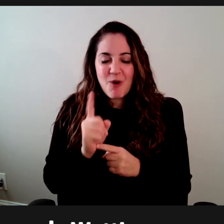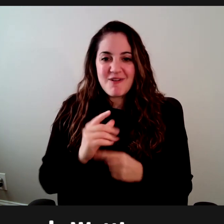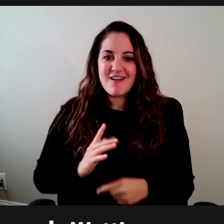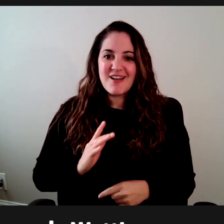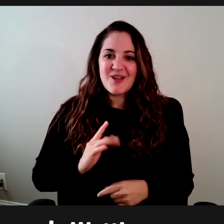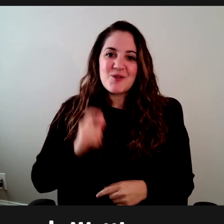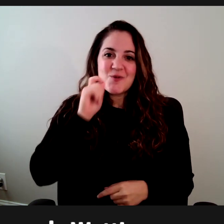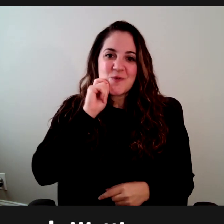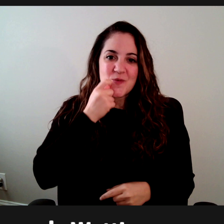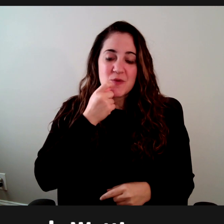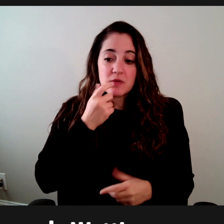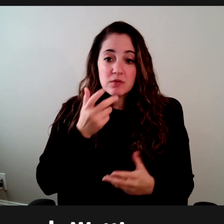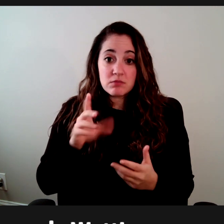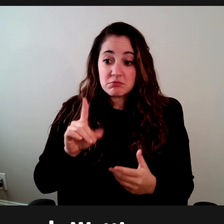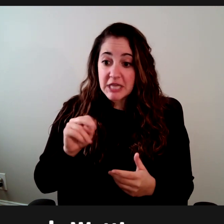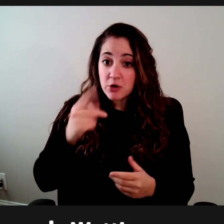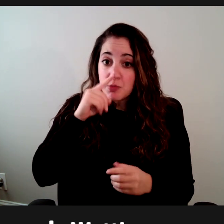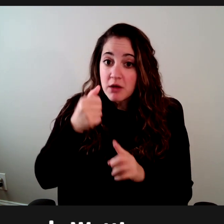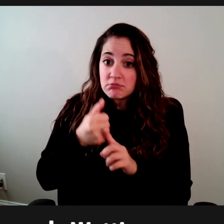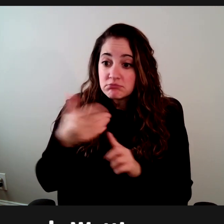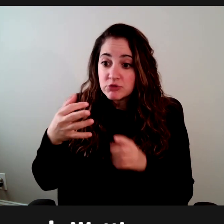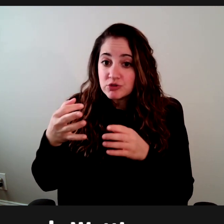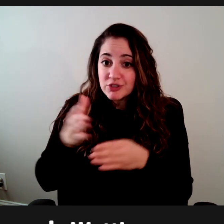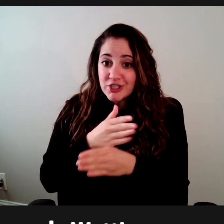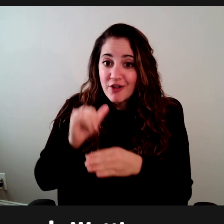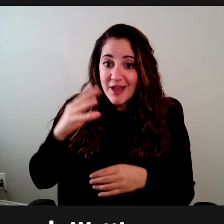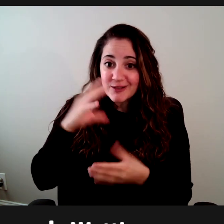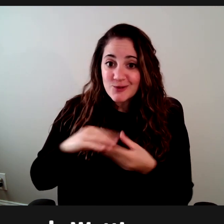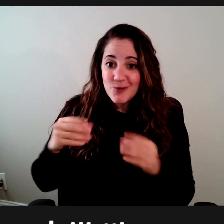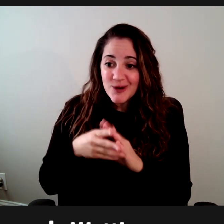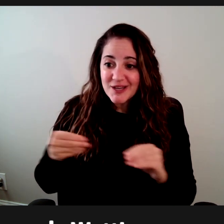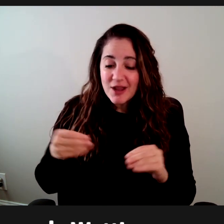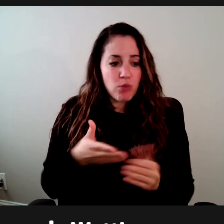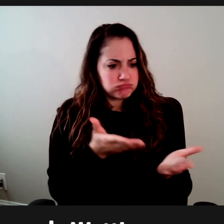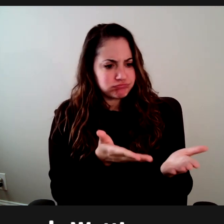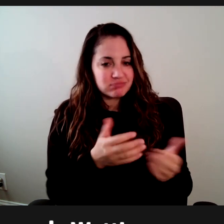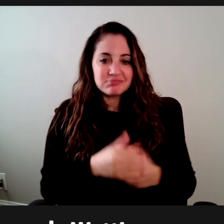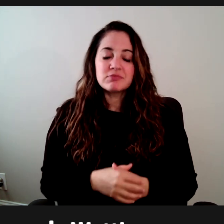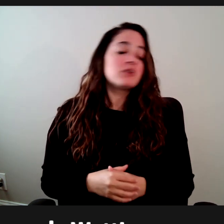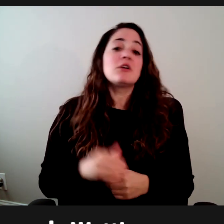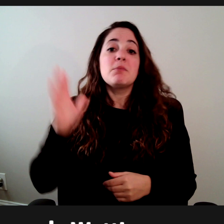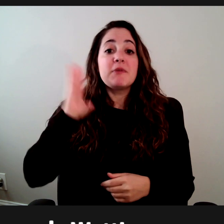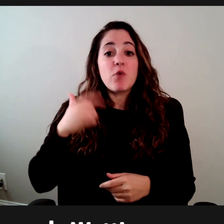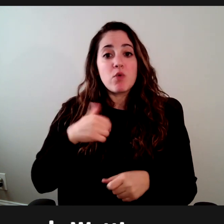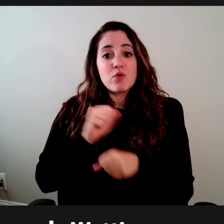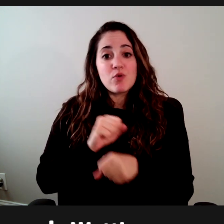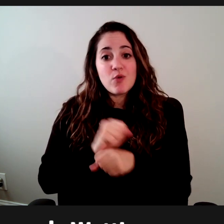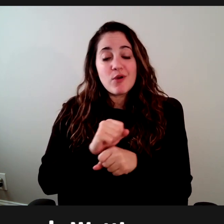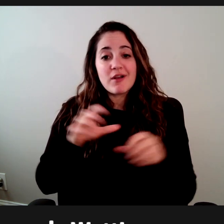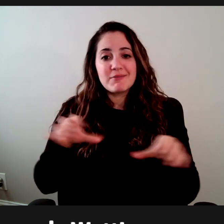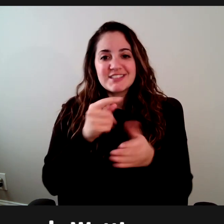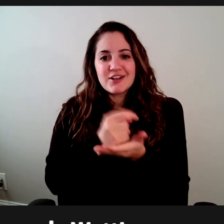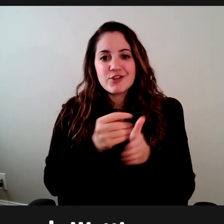circle moment, which feels pretty cool. So is it okay if I share that? You may. Okay. So I was working